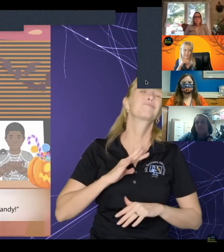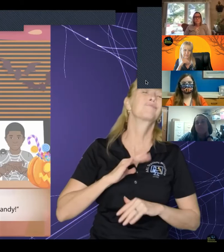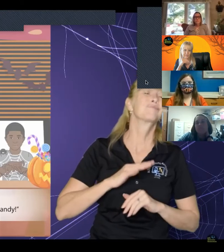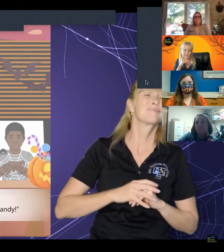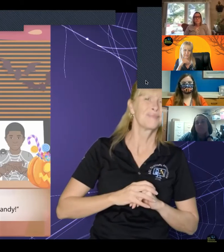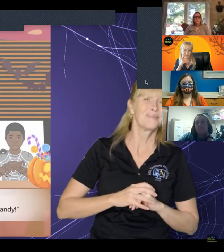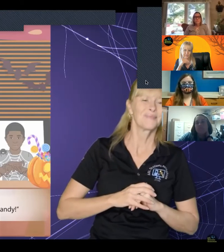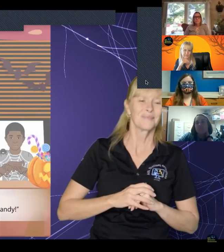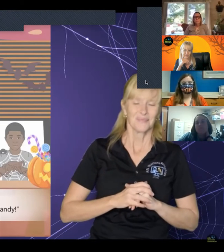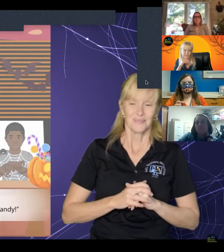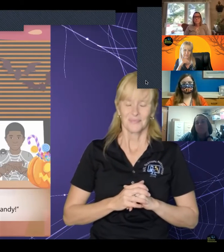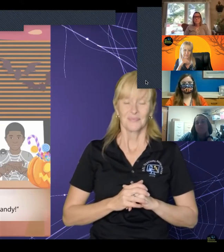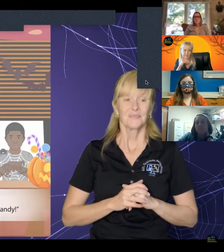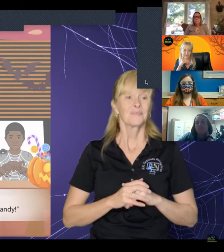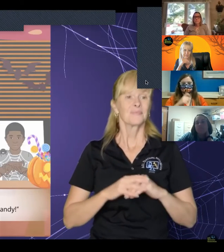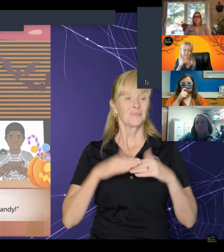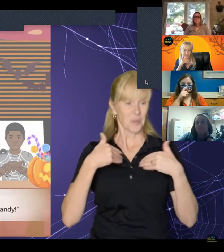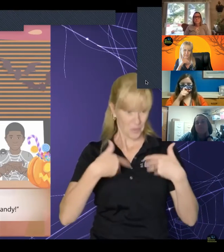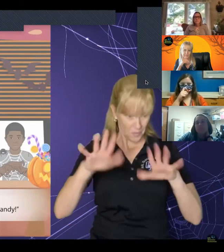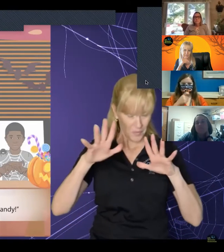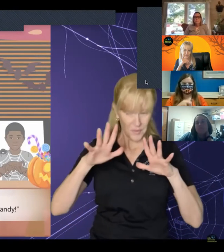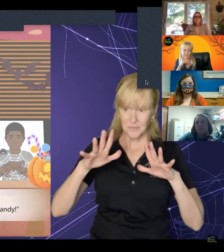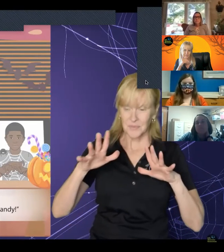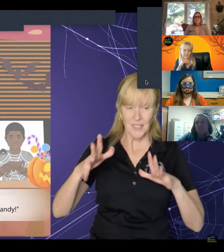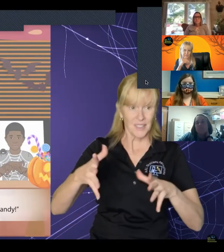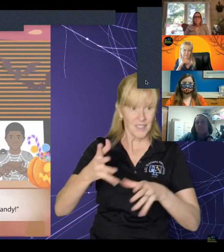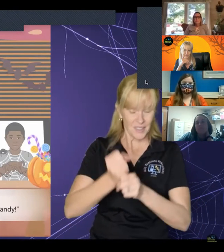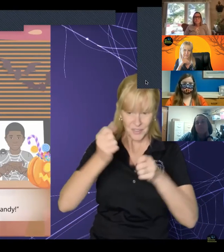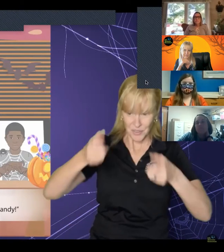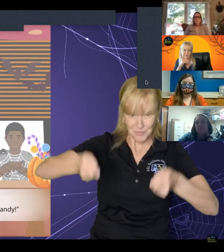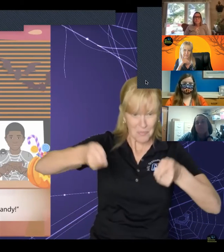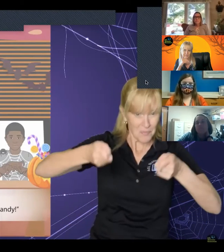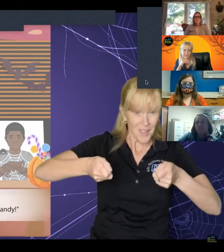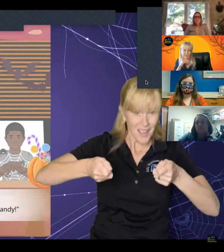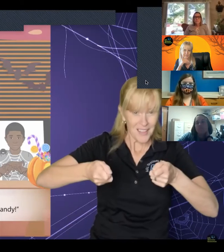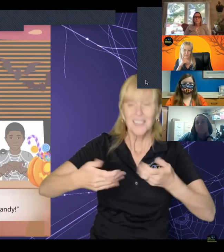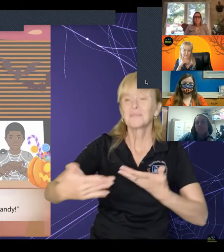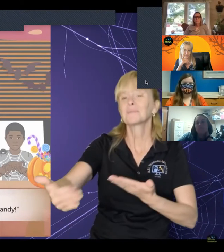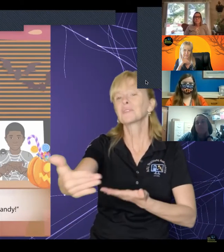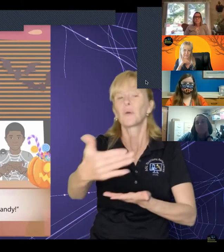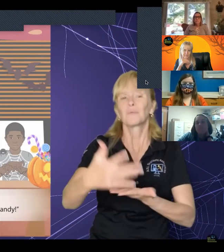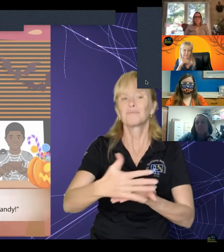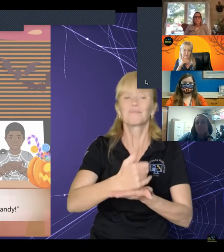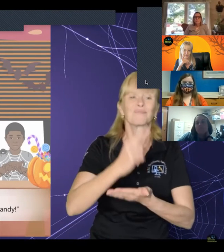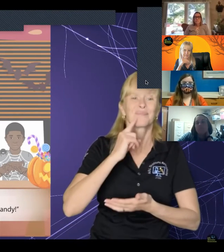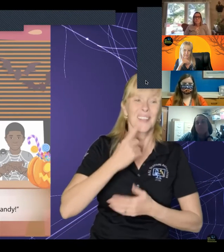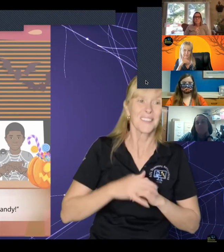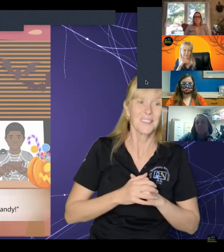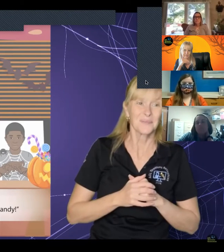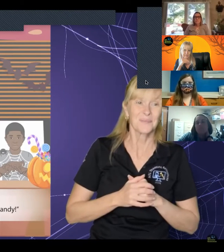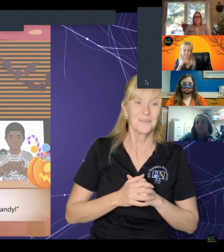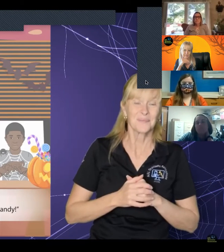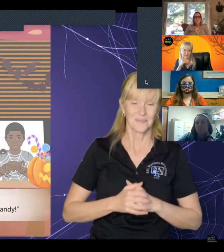Spooktacular, little monsters, said Miss Witch. Go grab your claws and paws and let's get